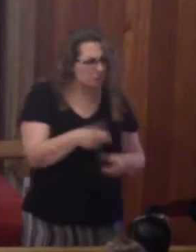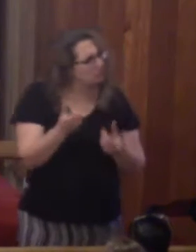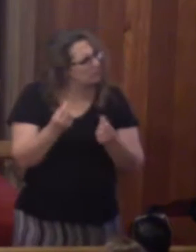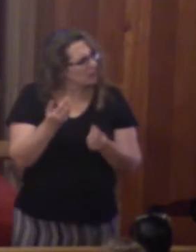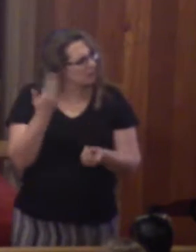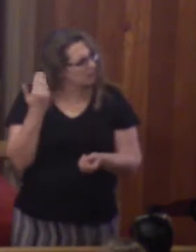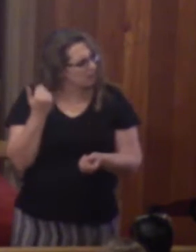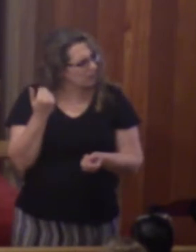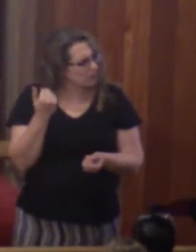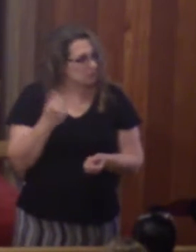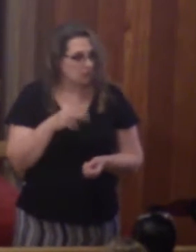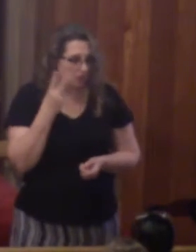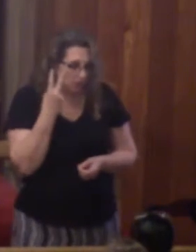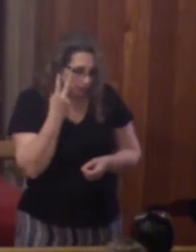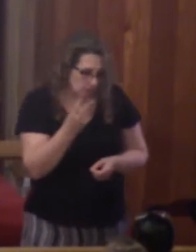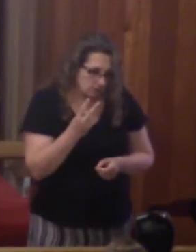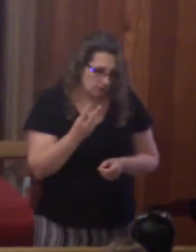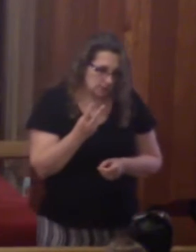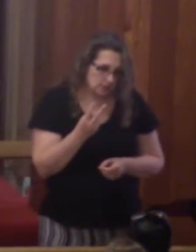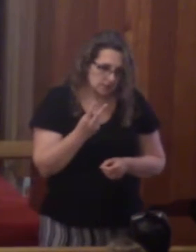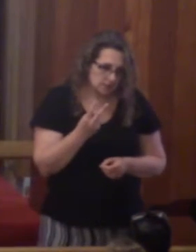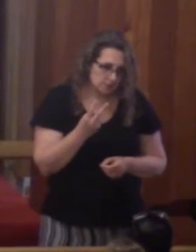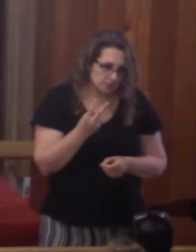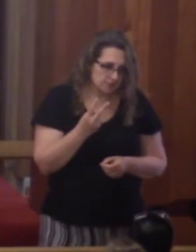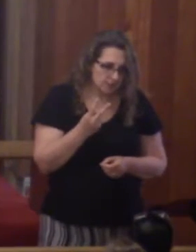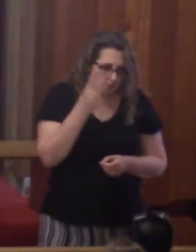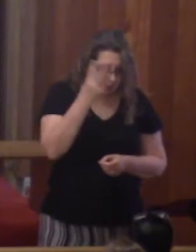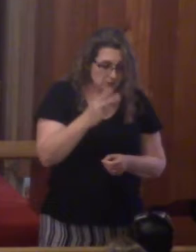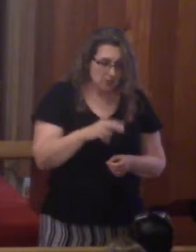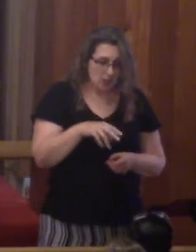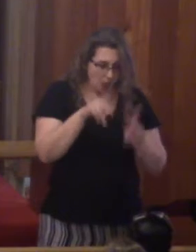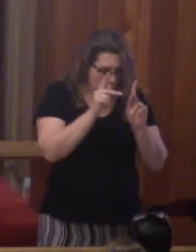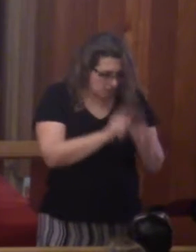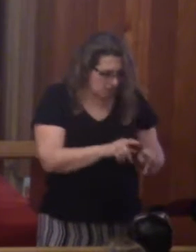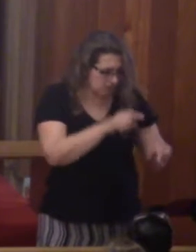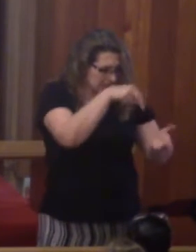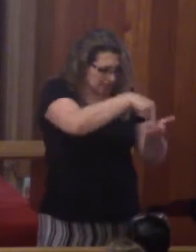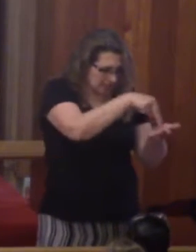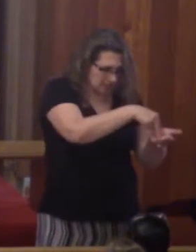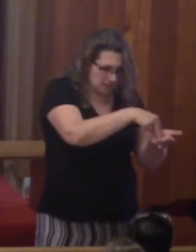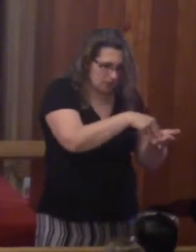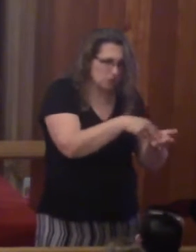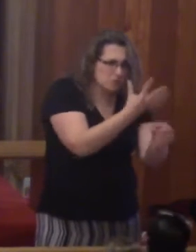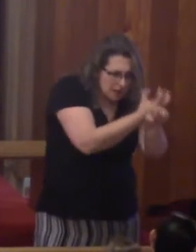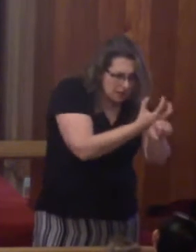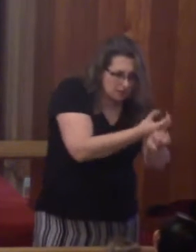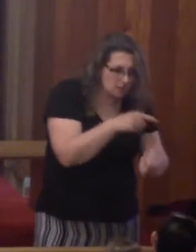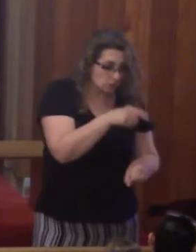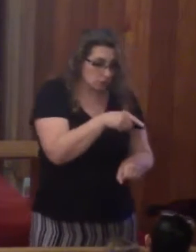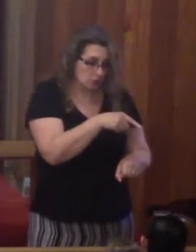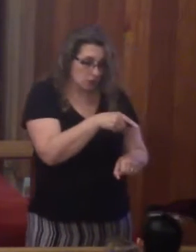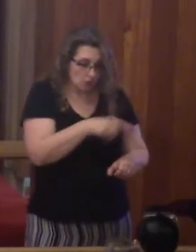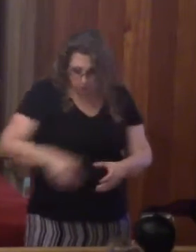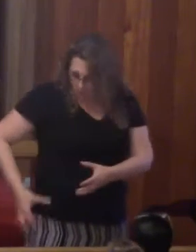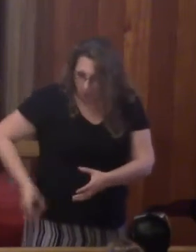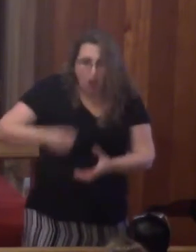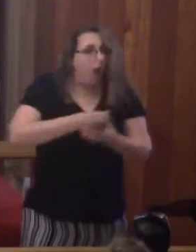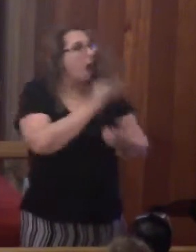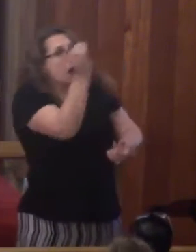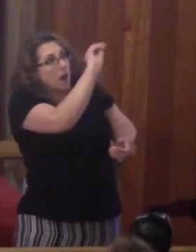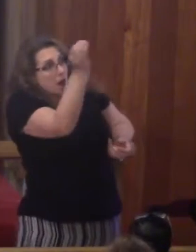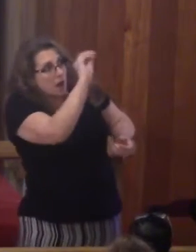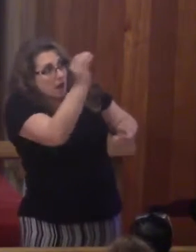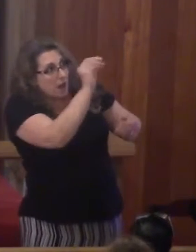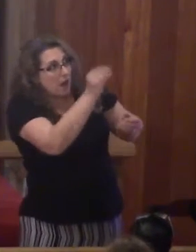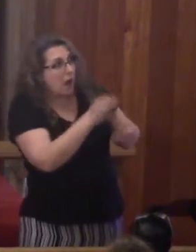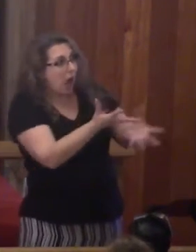Like when you come up to the overpass in Houston and there's the homeless guy standing there, what do? Do you take your wallet out and wave it in the